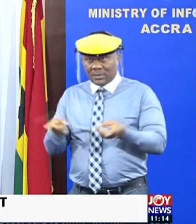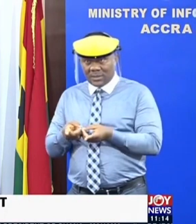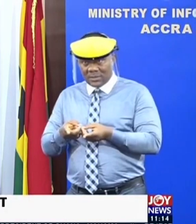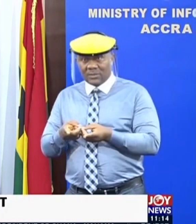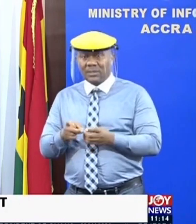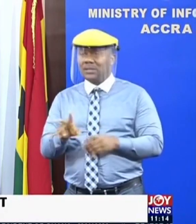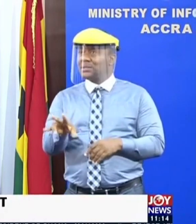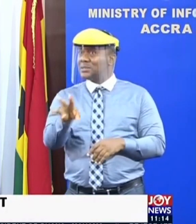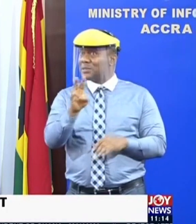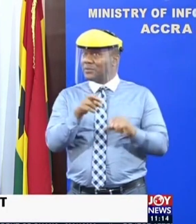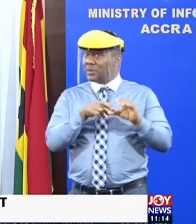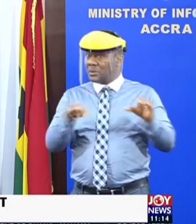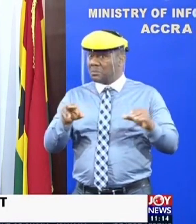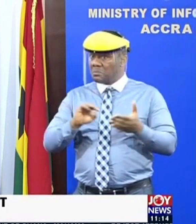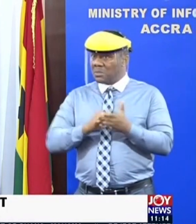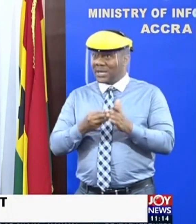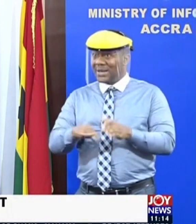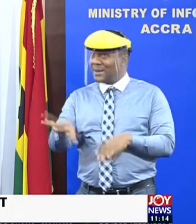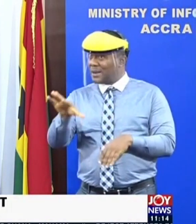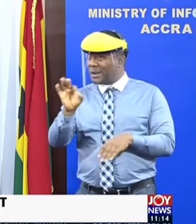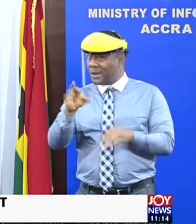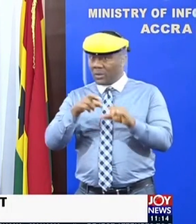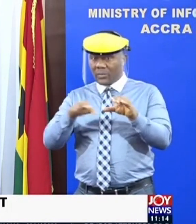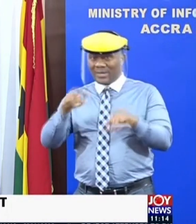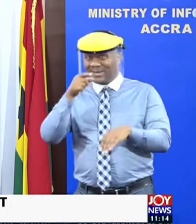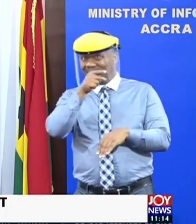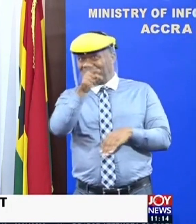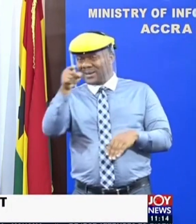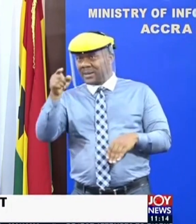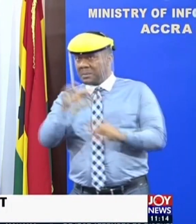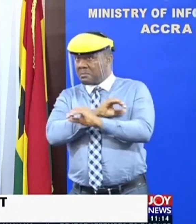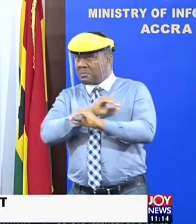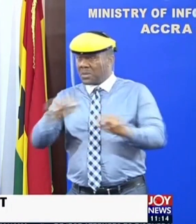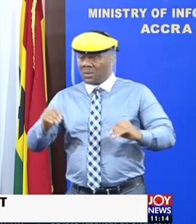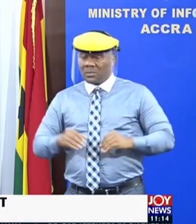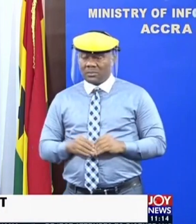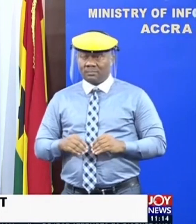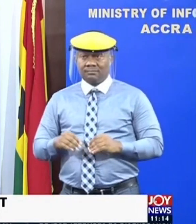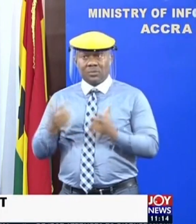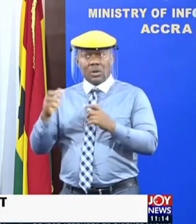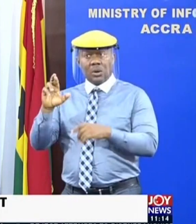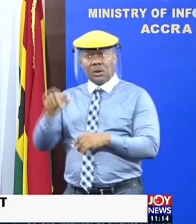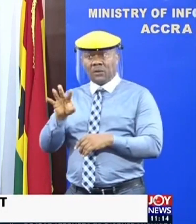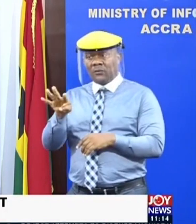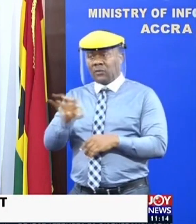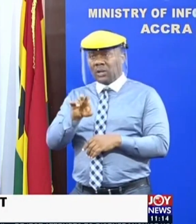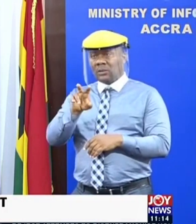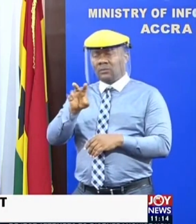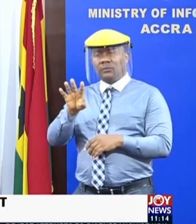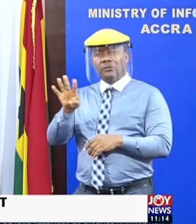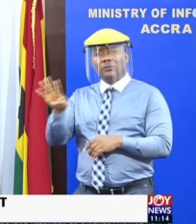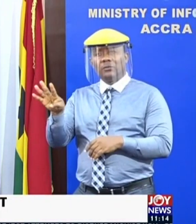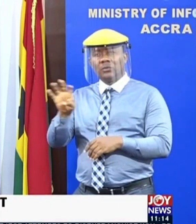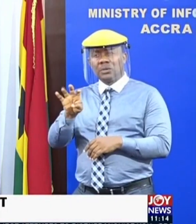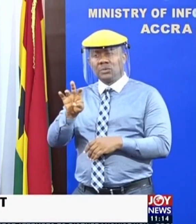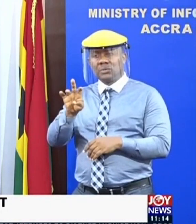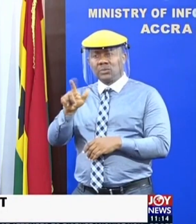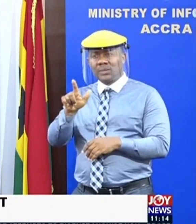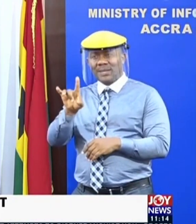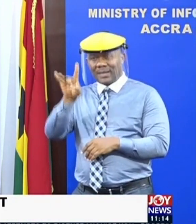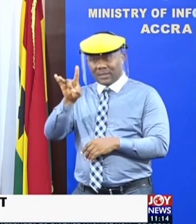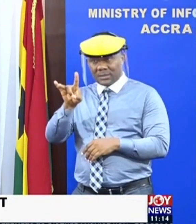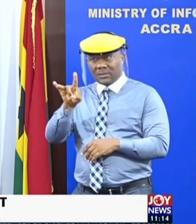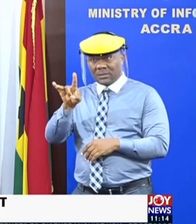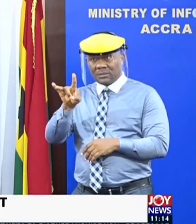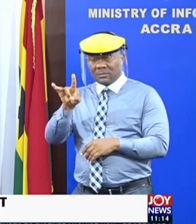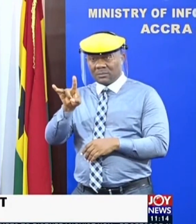the country, which means that 9 regions did not report any positives. Greater Accra contributed 428 new cases from